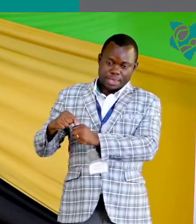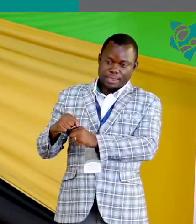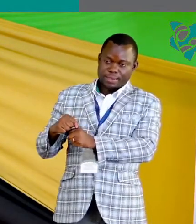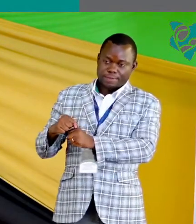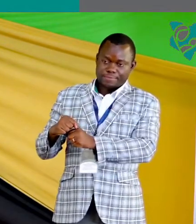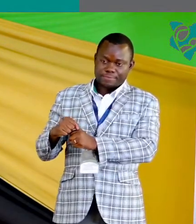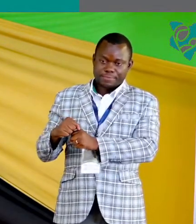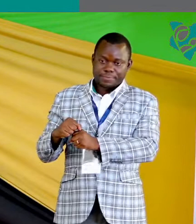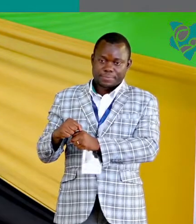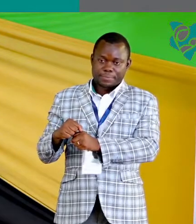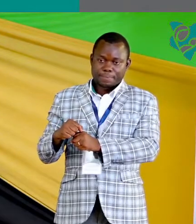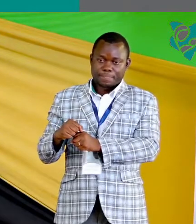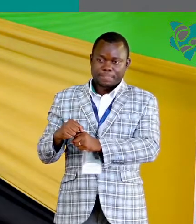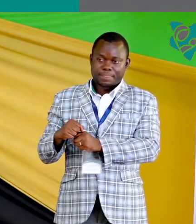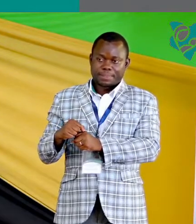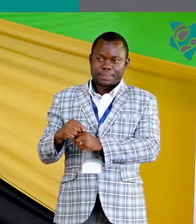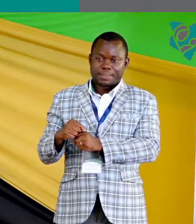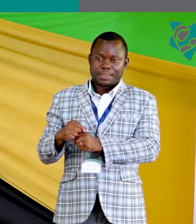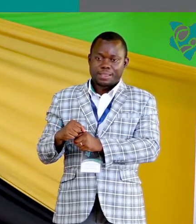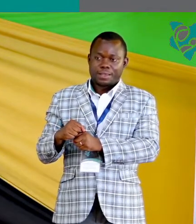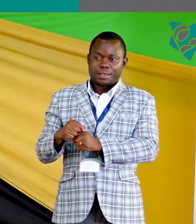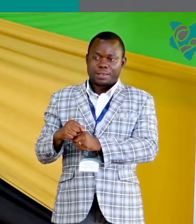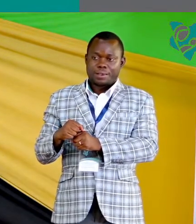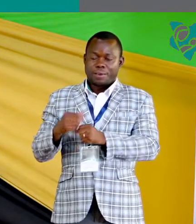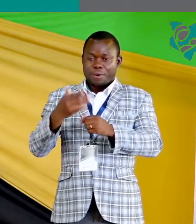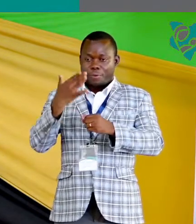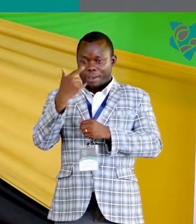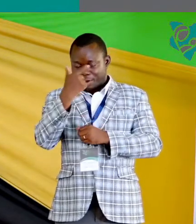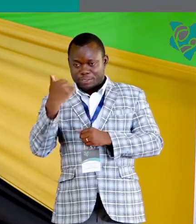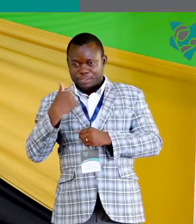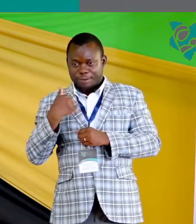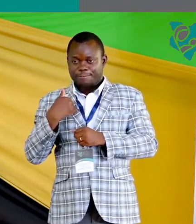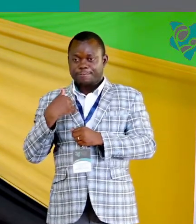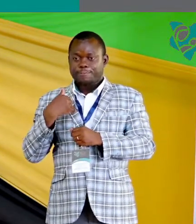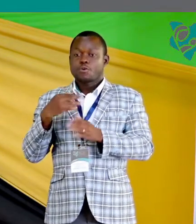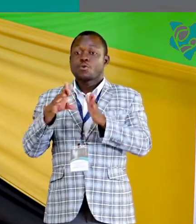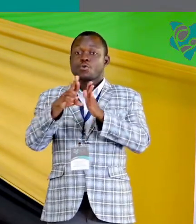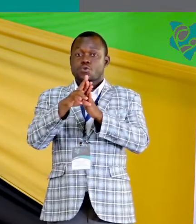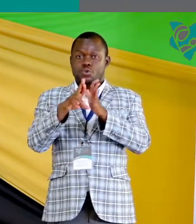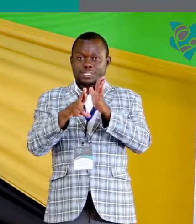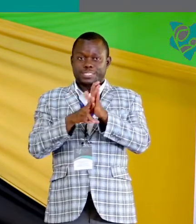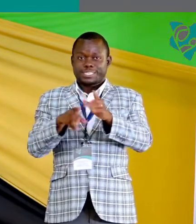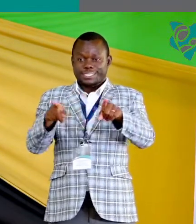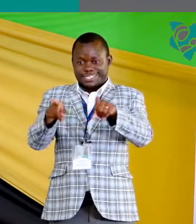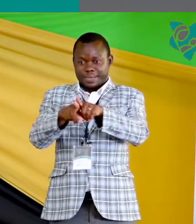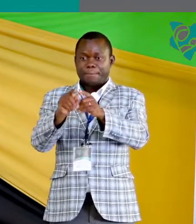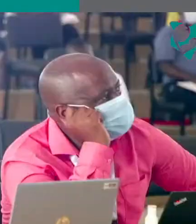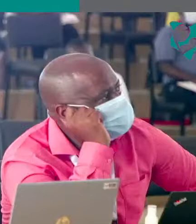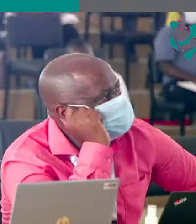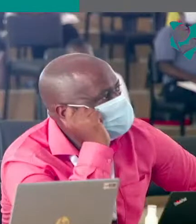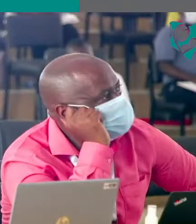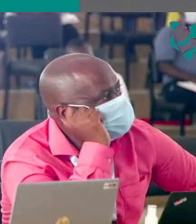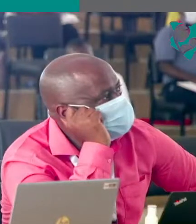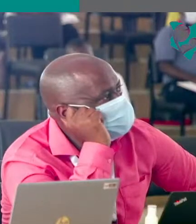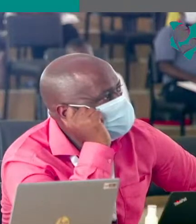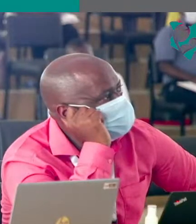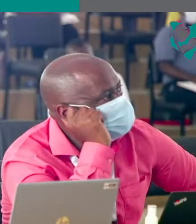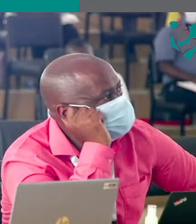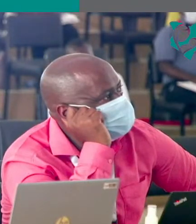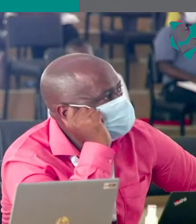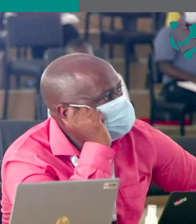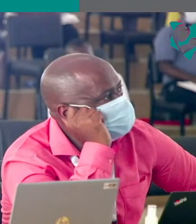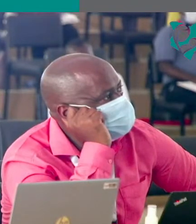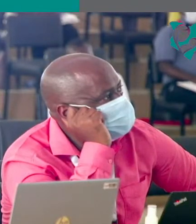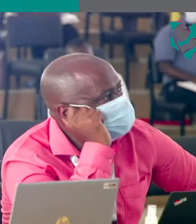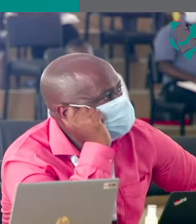Schemes of serving challenges, that's why we are still having contract, policy issues, and political misplaced budgeting